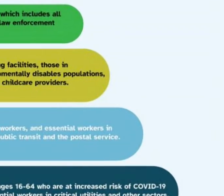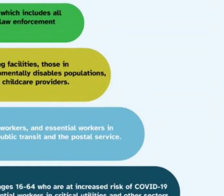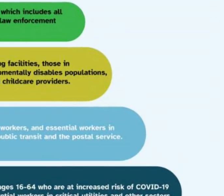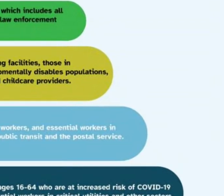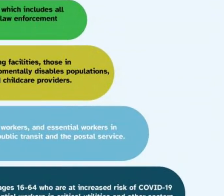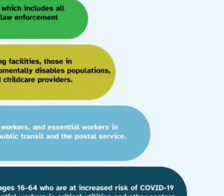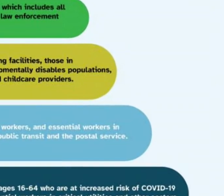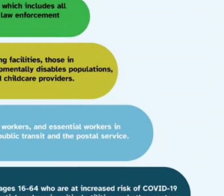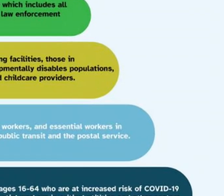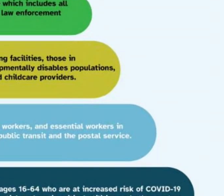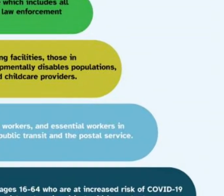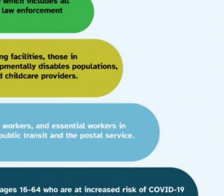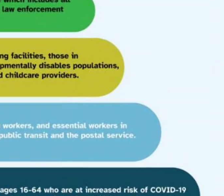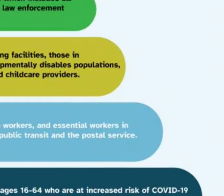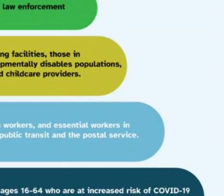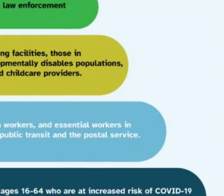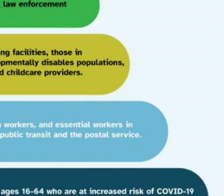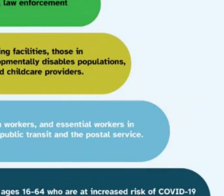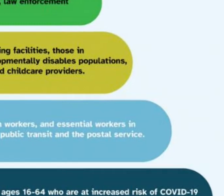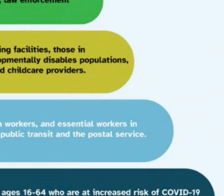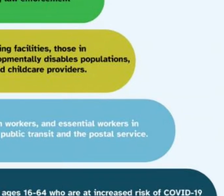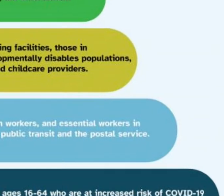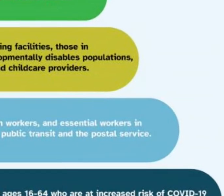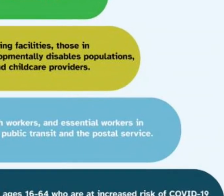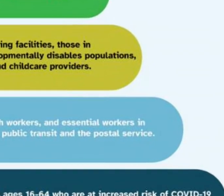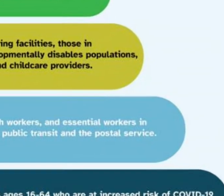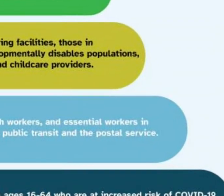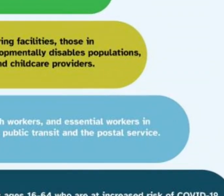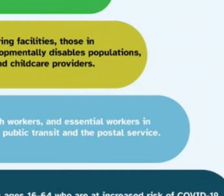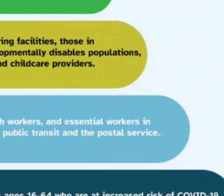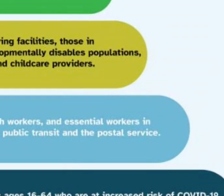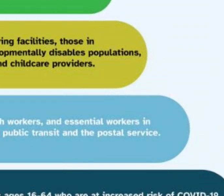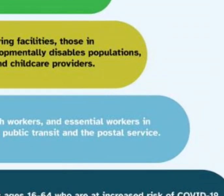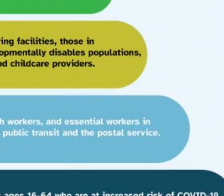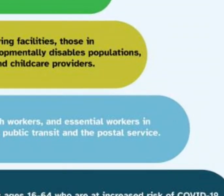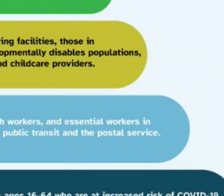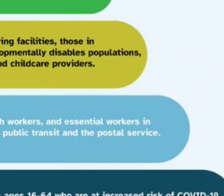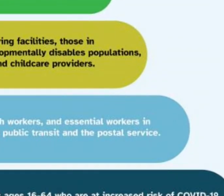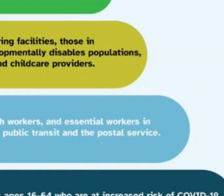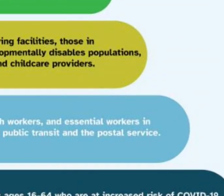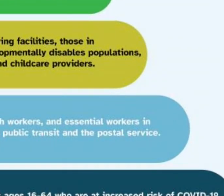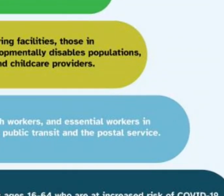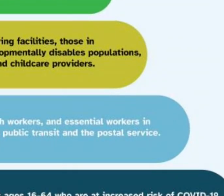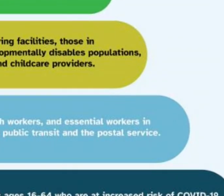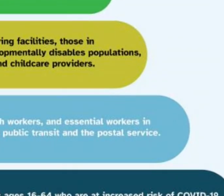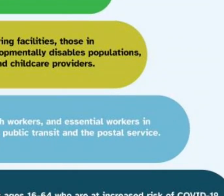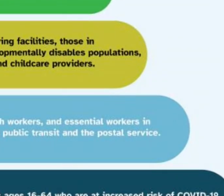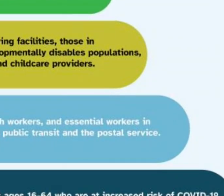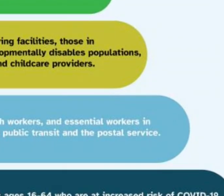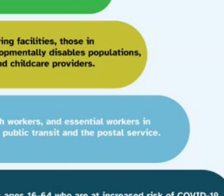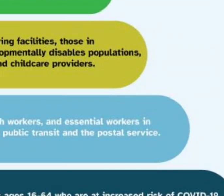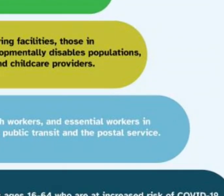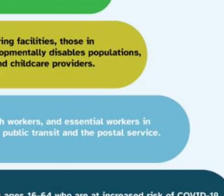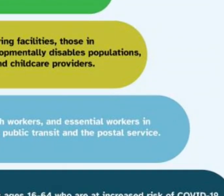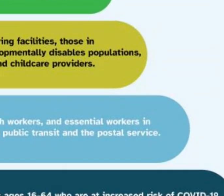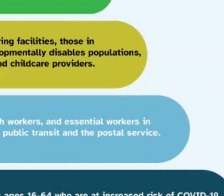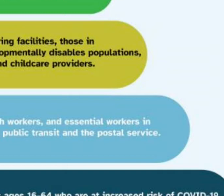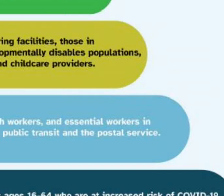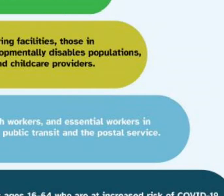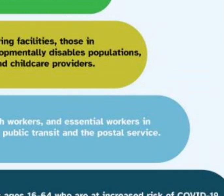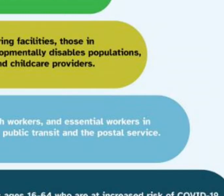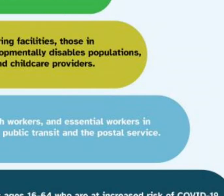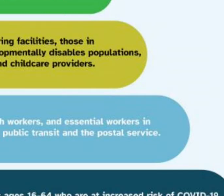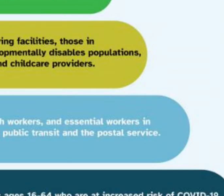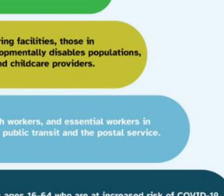developmentally disabled populations, continuity of government, and K-12 teachers, education staff,